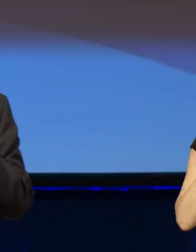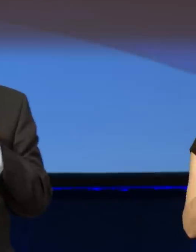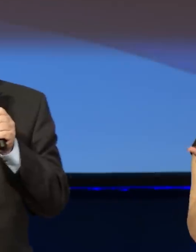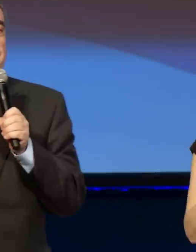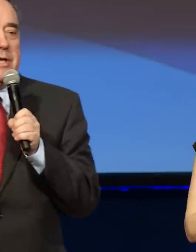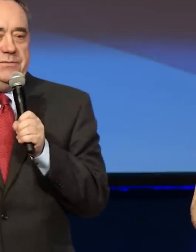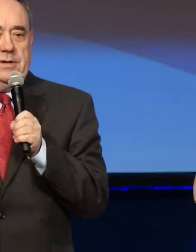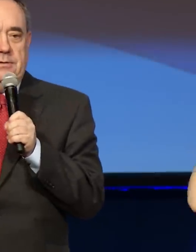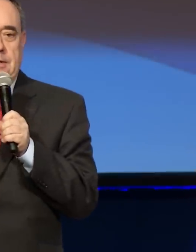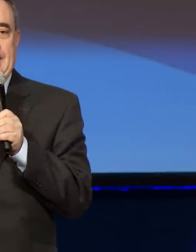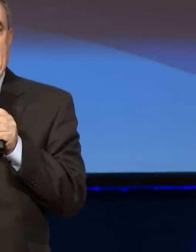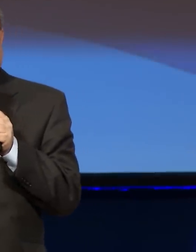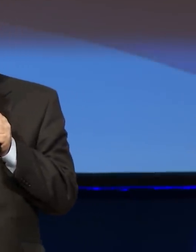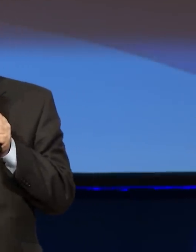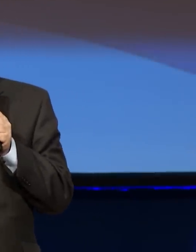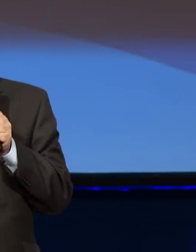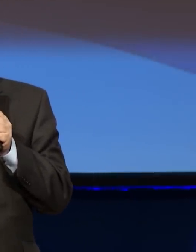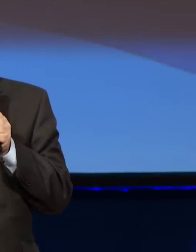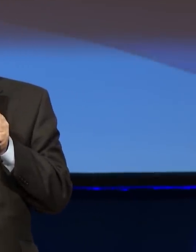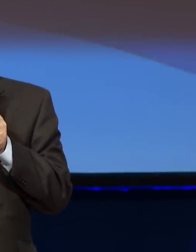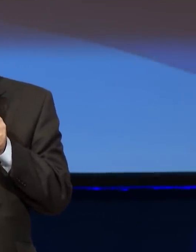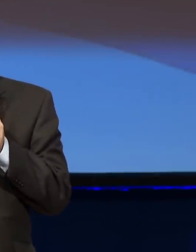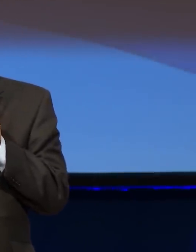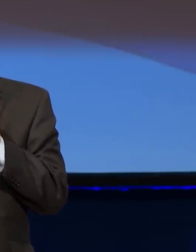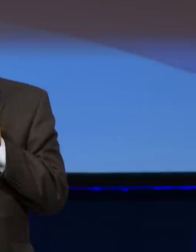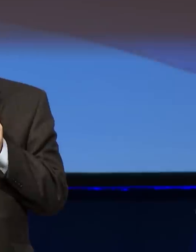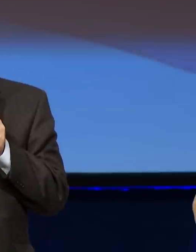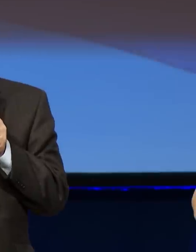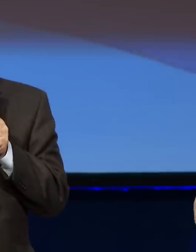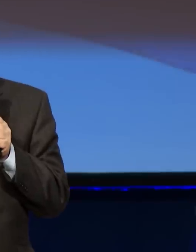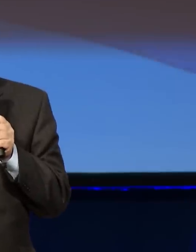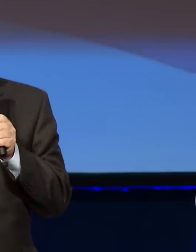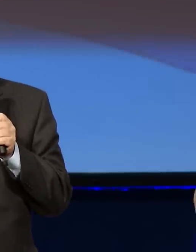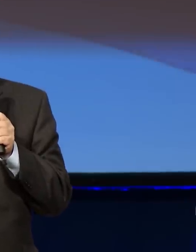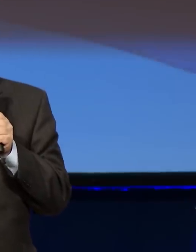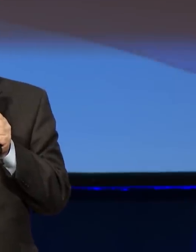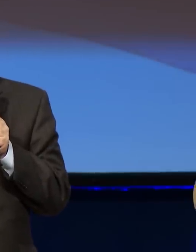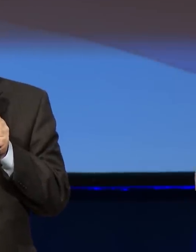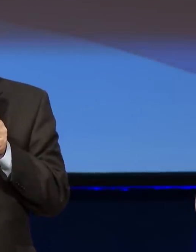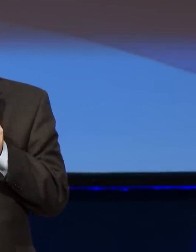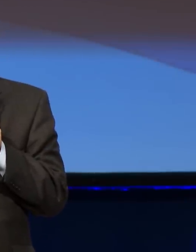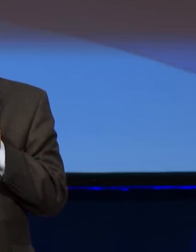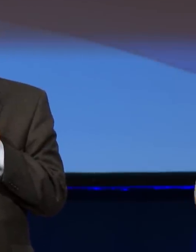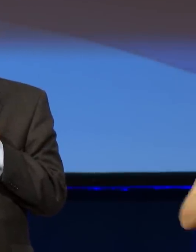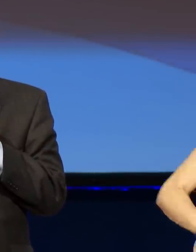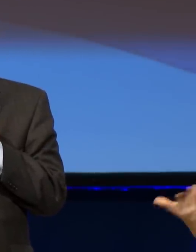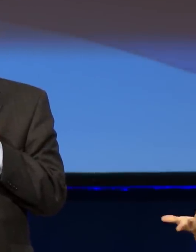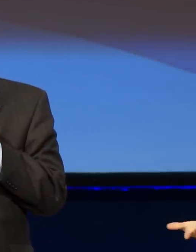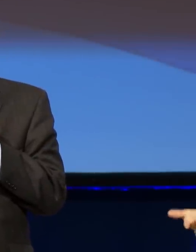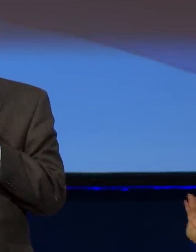think you should never, ever put your political opponents on your posters. Never.